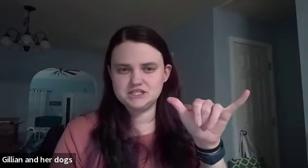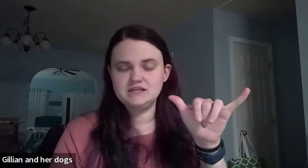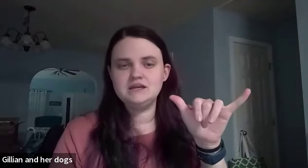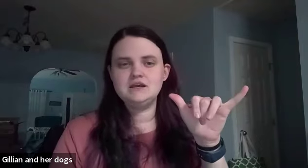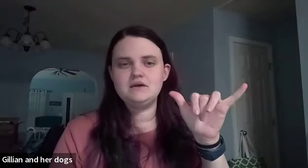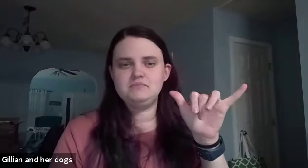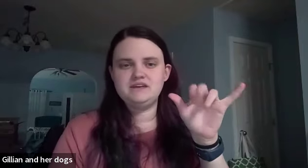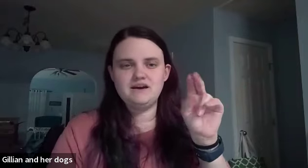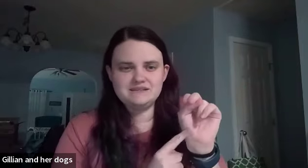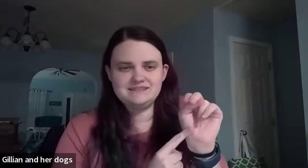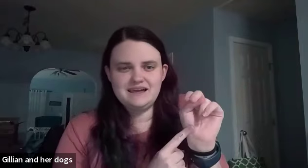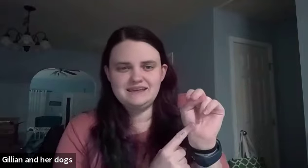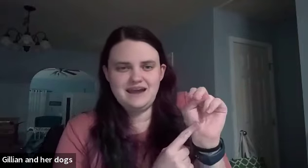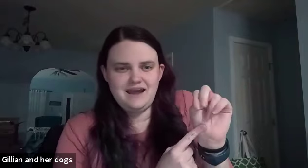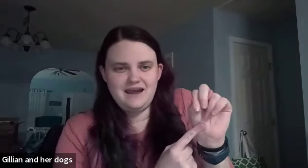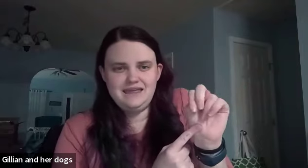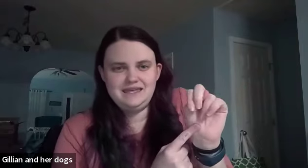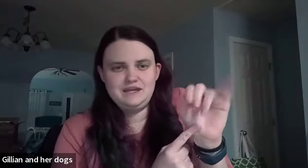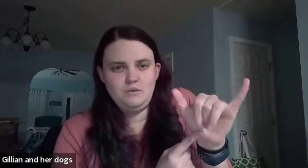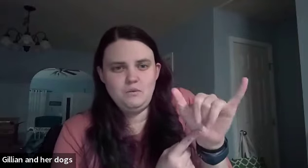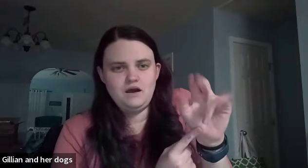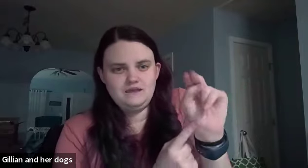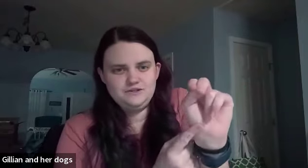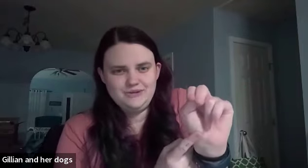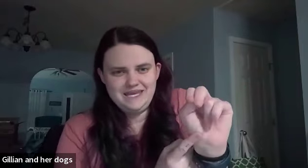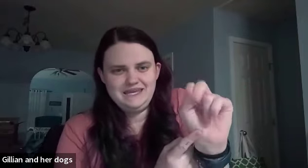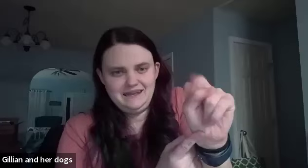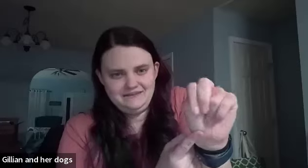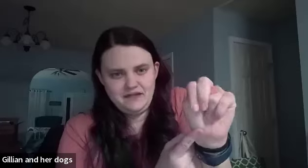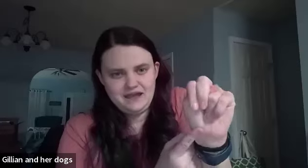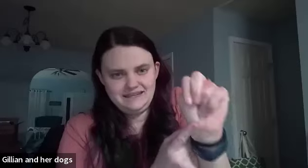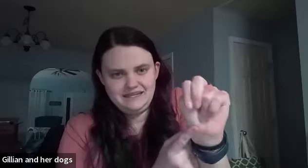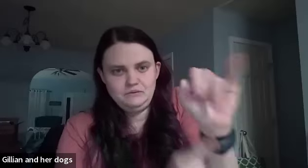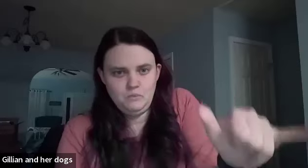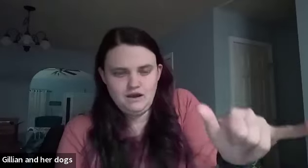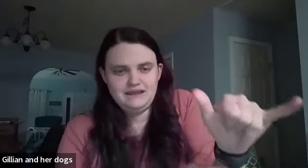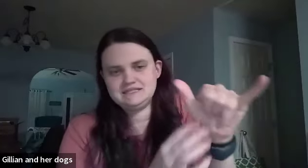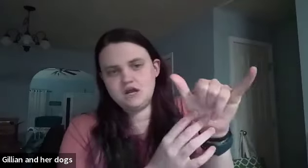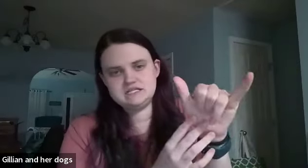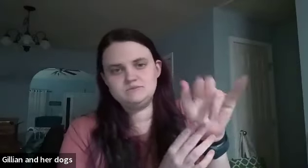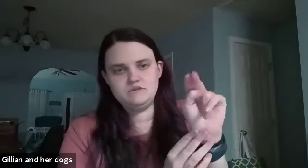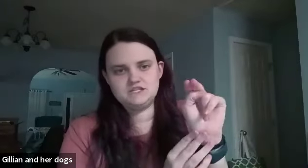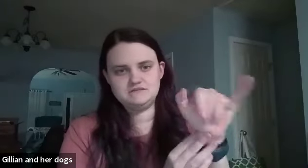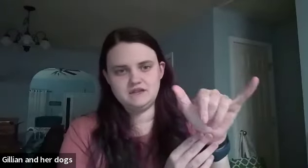position because like in Y, if you do in like flatten it in Y, it's not as smooth as just a